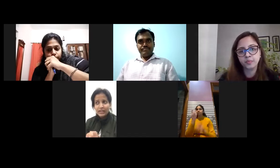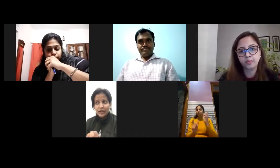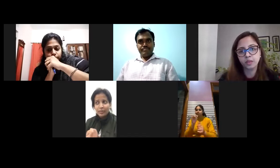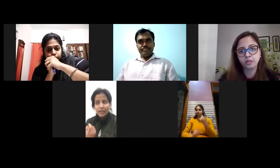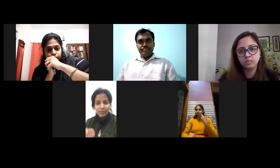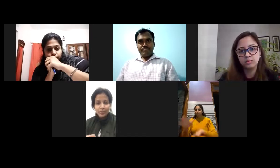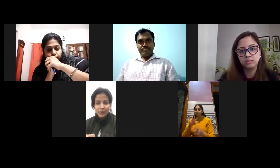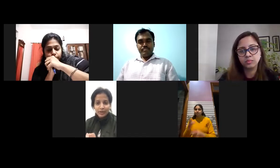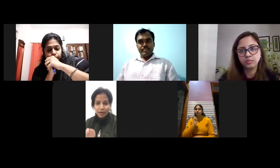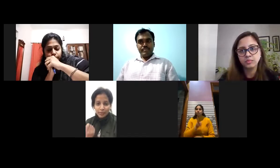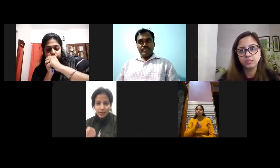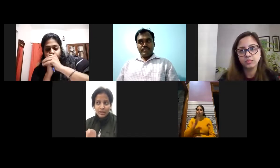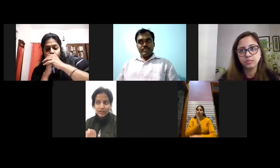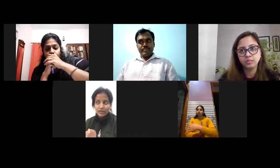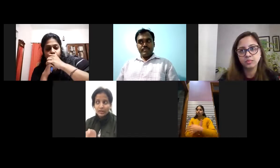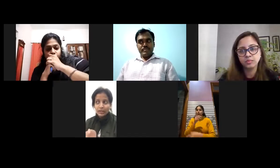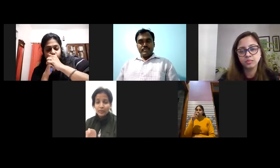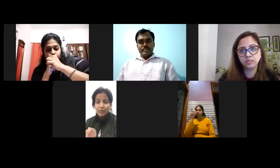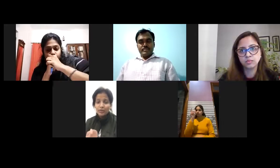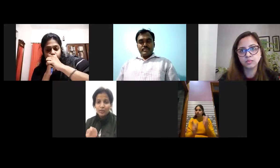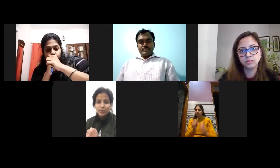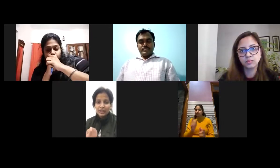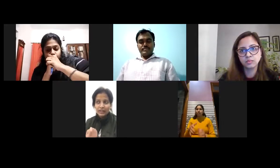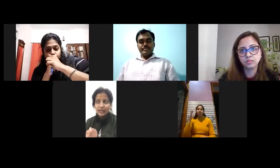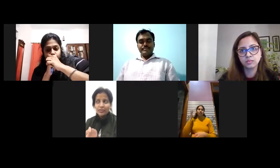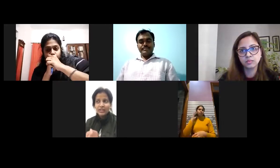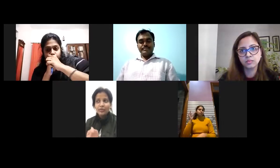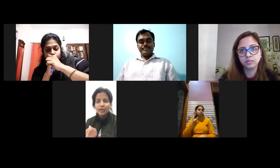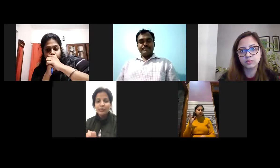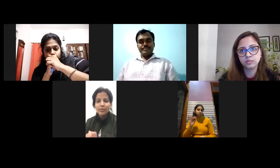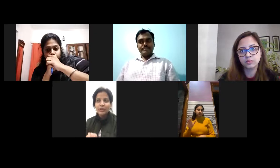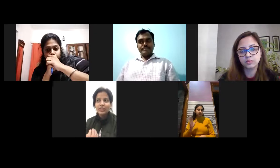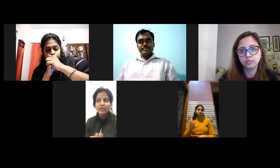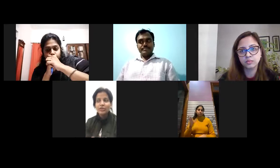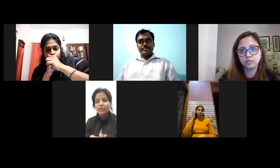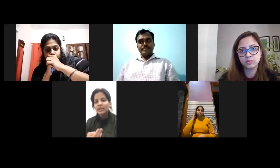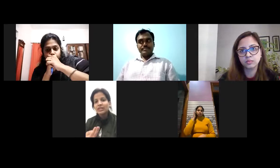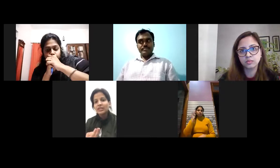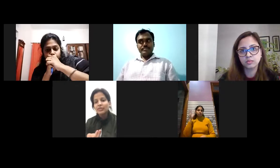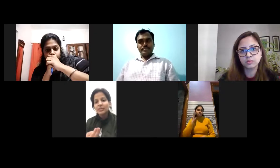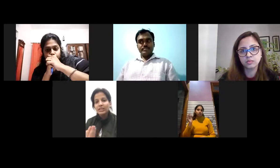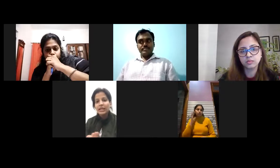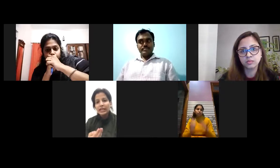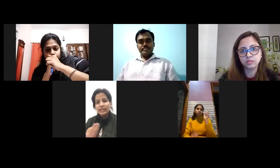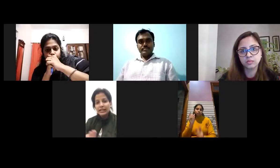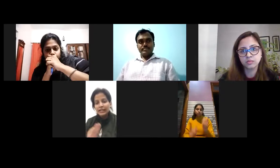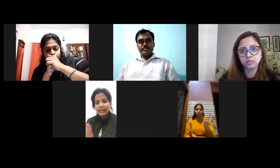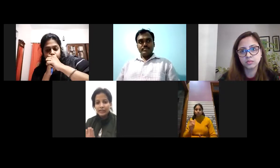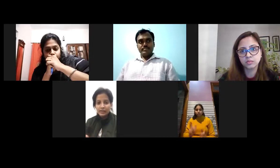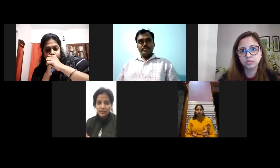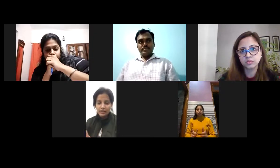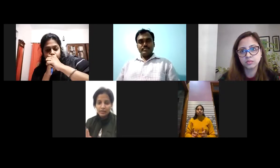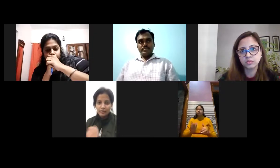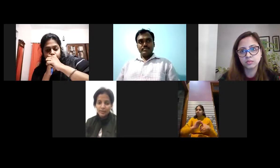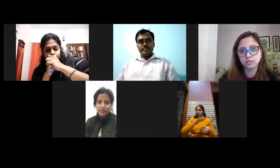He's avoiding people not because he wants to be segregated, but he's avoiding people because he wants to avoid himself from this